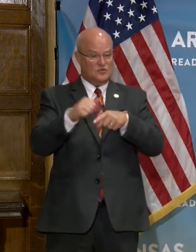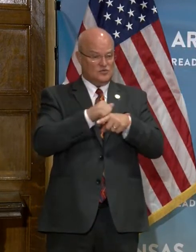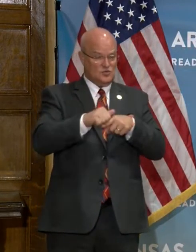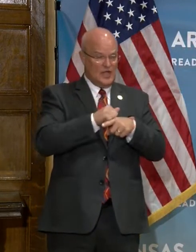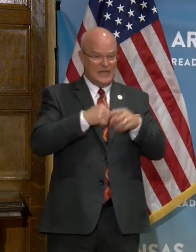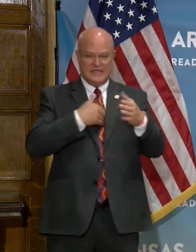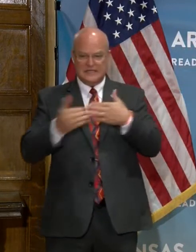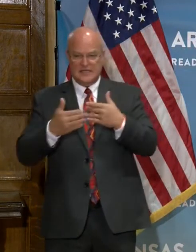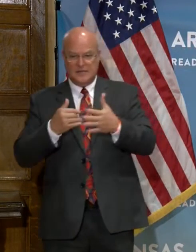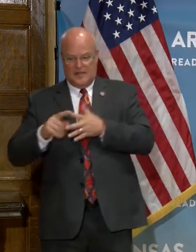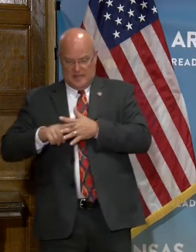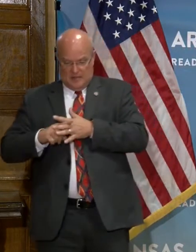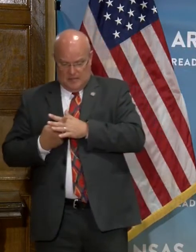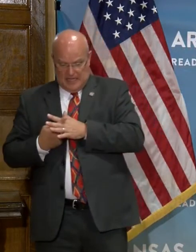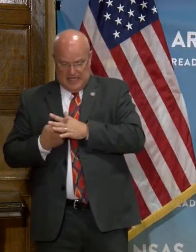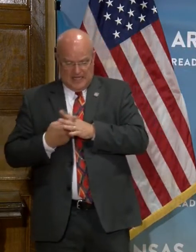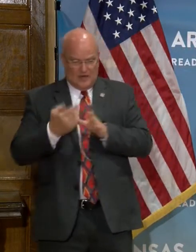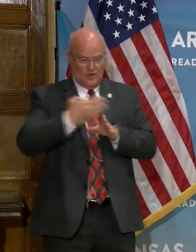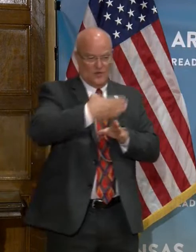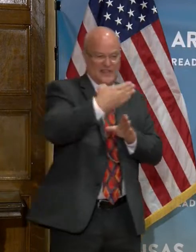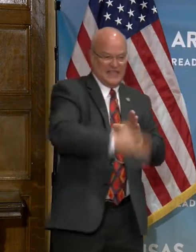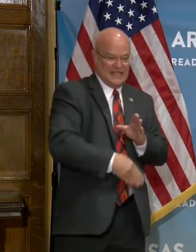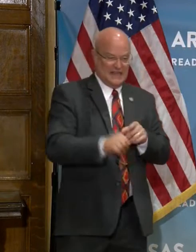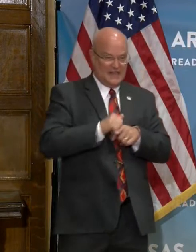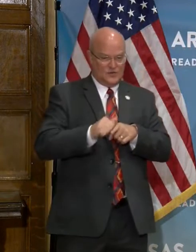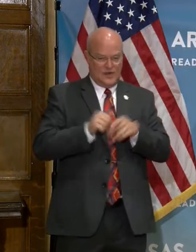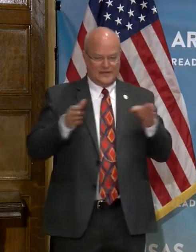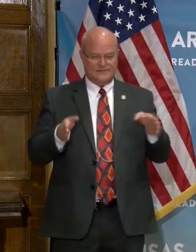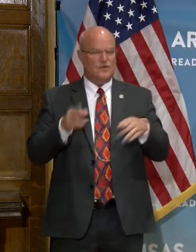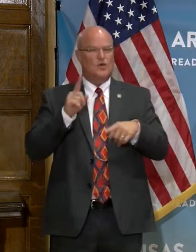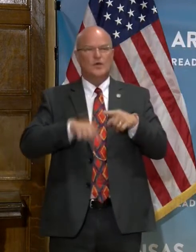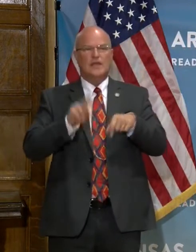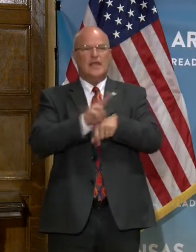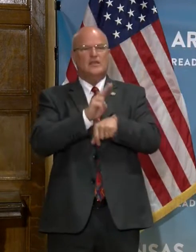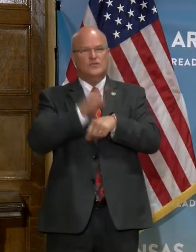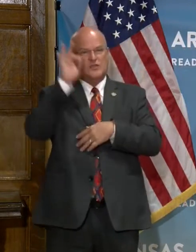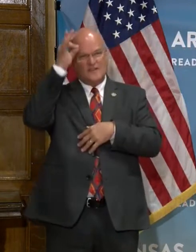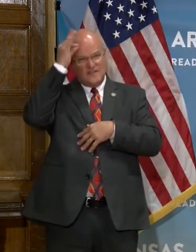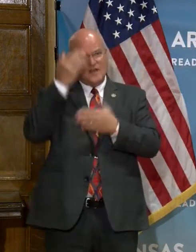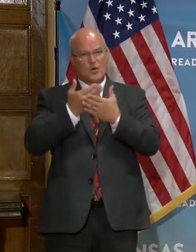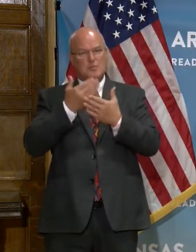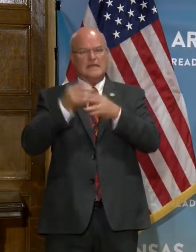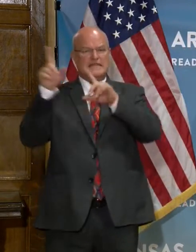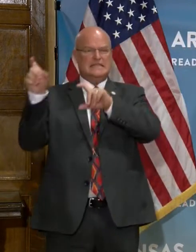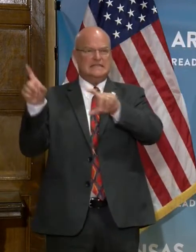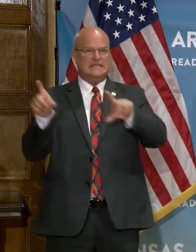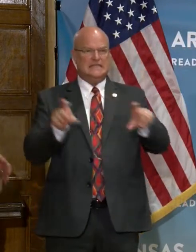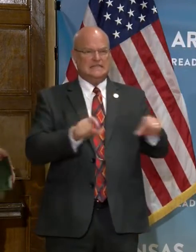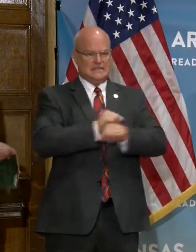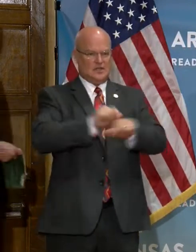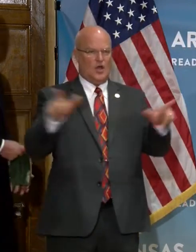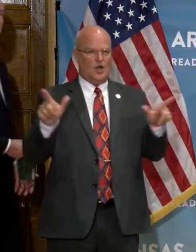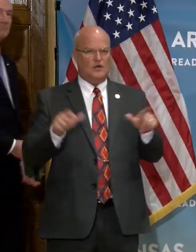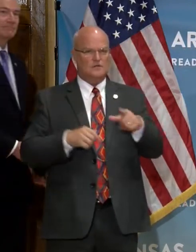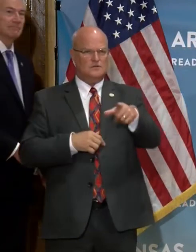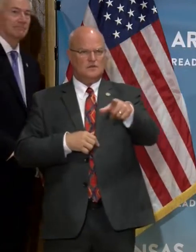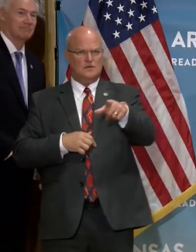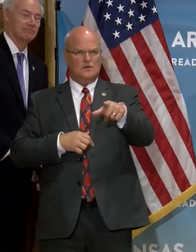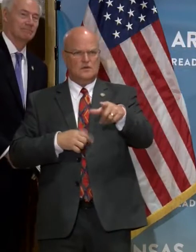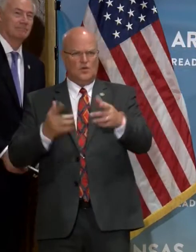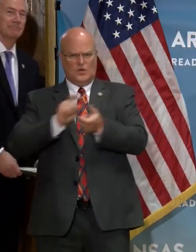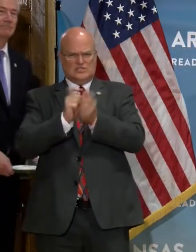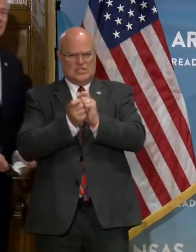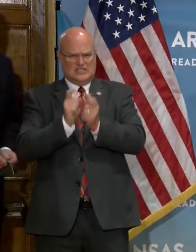the front end or the back end, we can't use federal funds to test everybody. So I guess what changed from a week